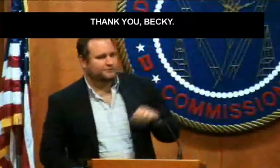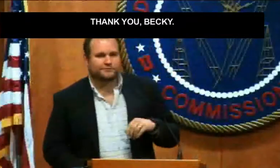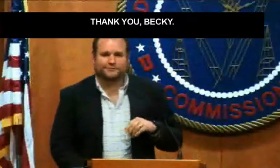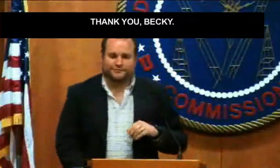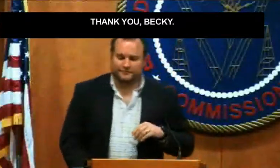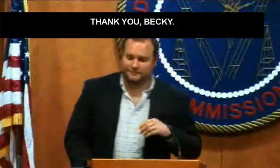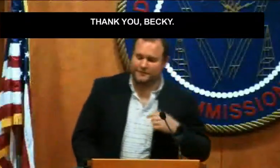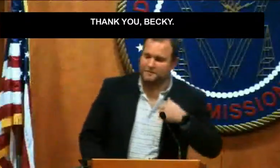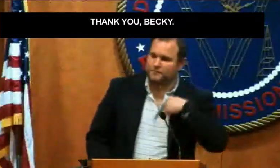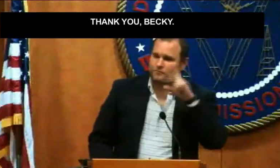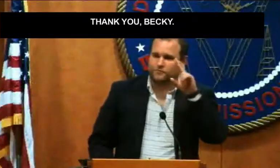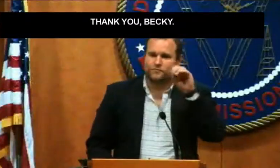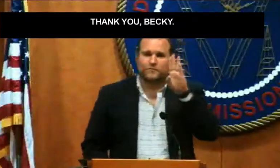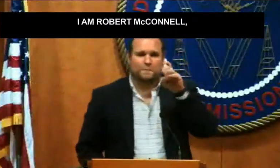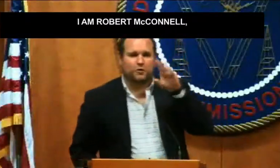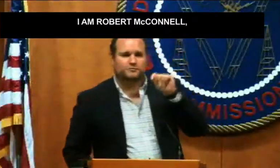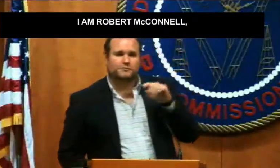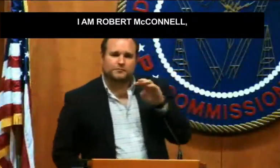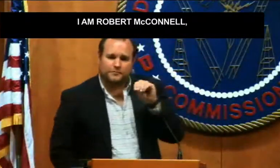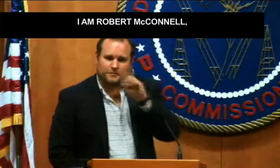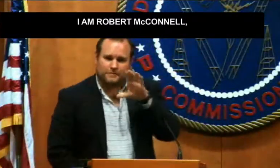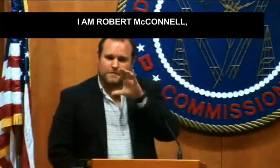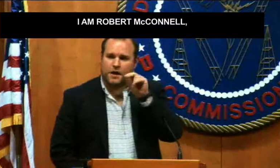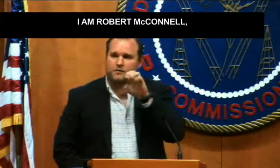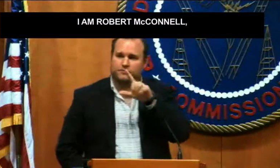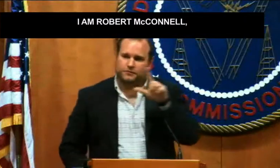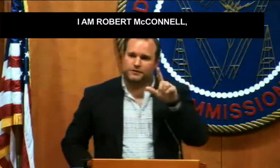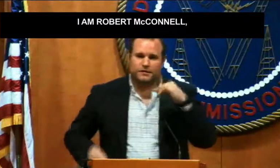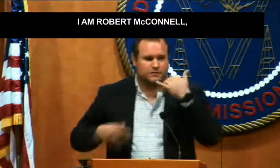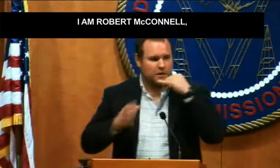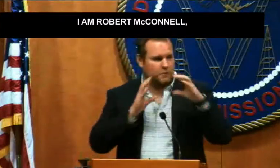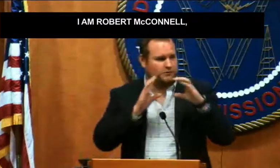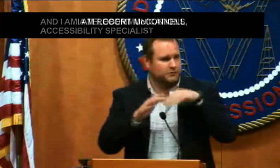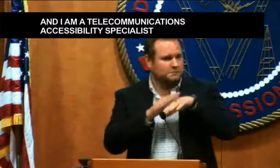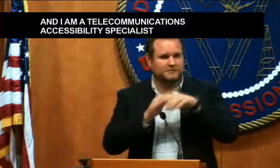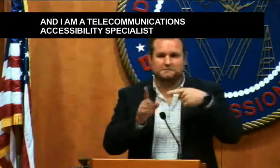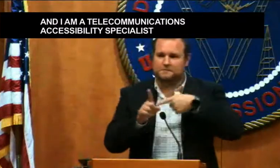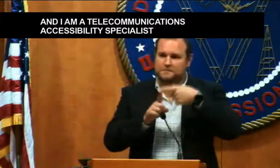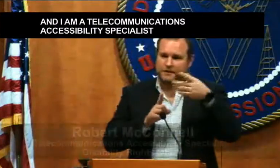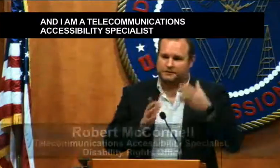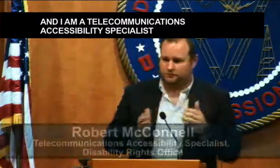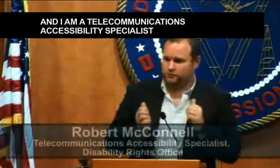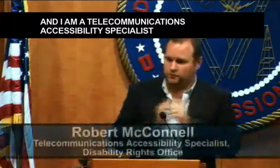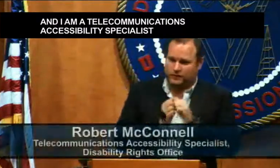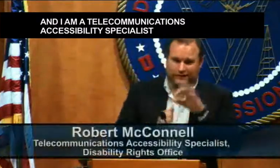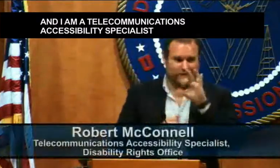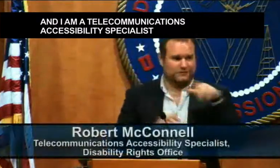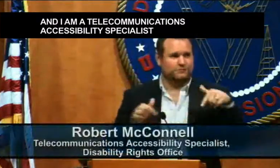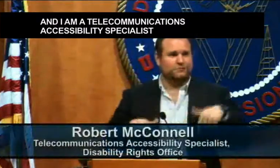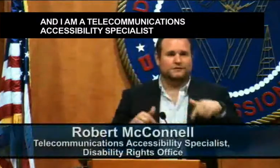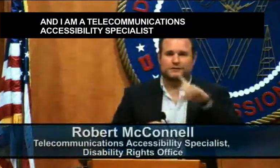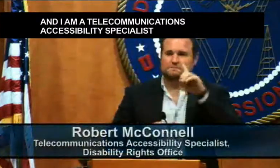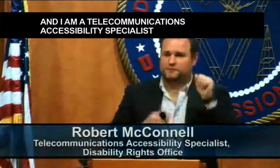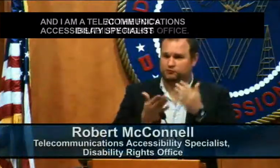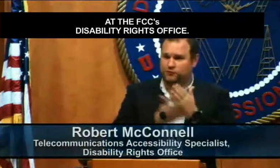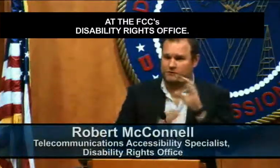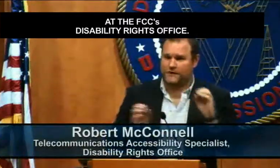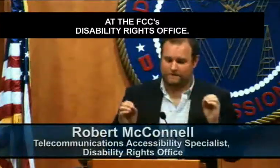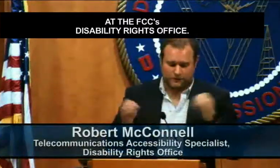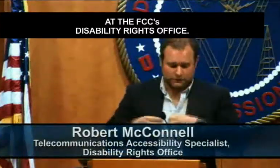Thank you, Becky. I am Robert McConnell, and I'm a telecommunications accessibility specialist at the